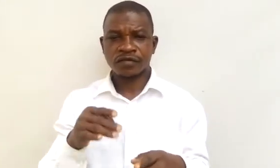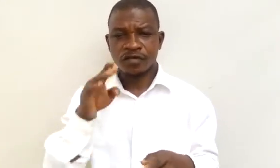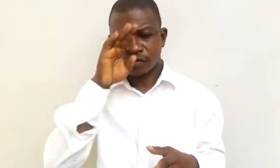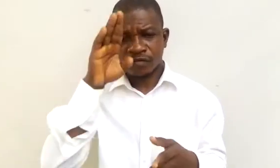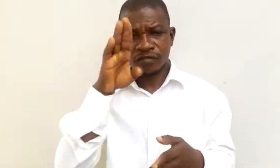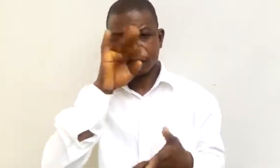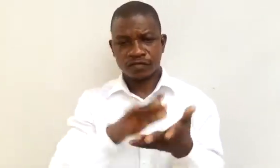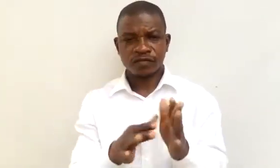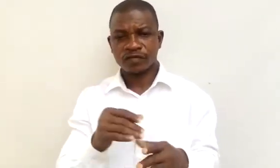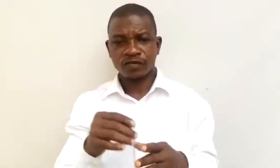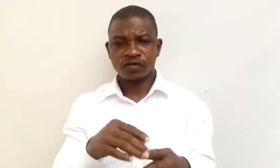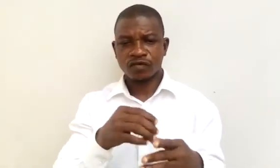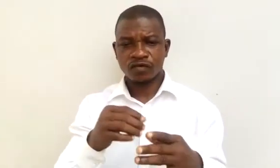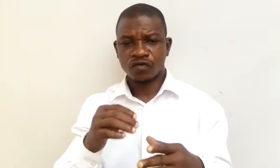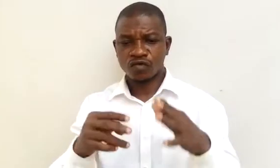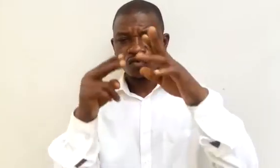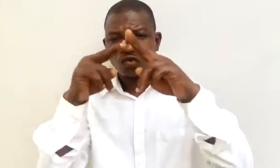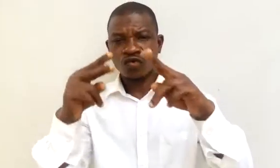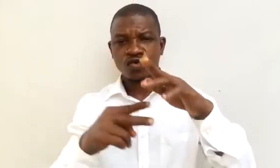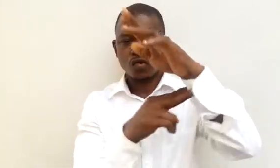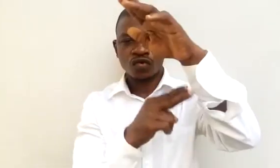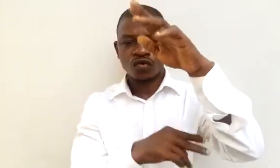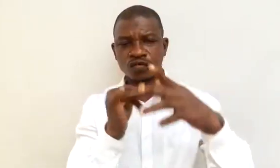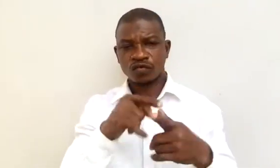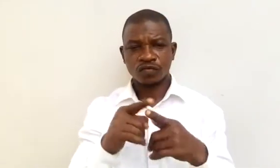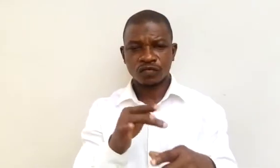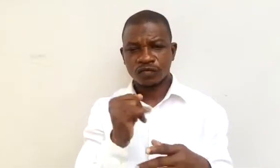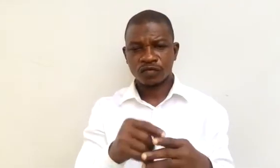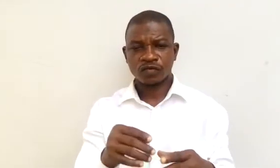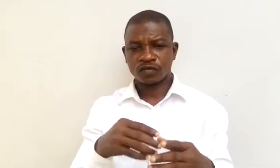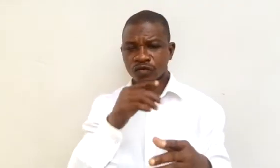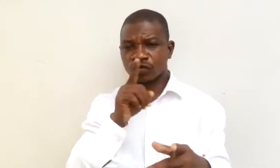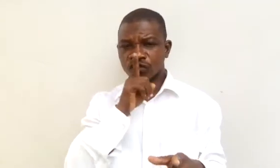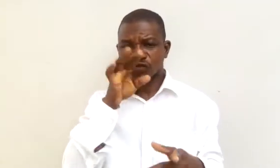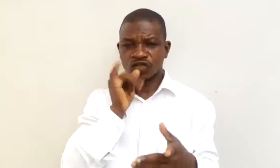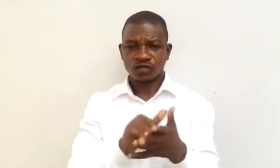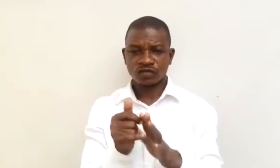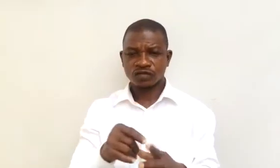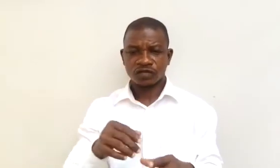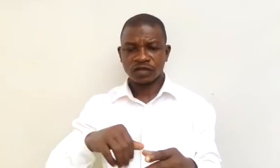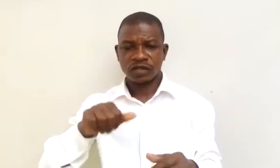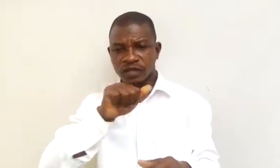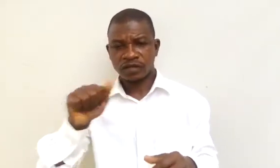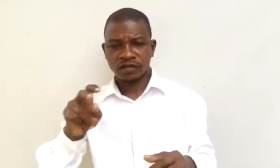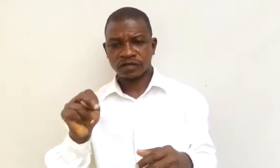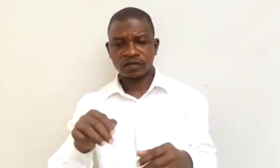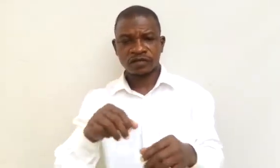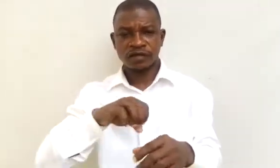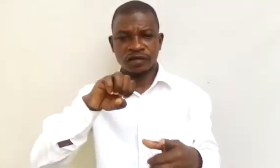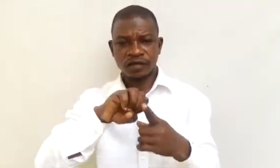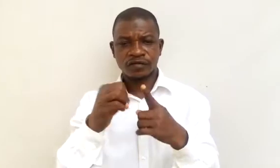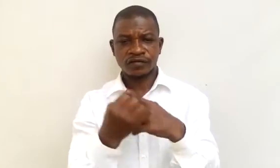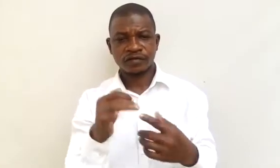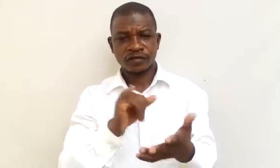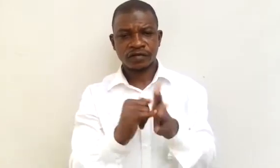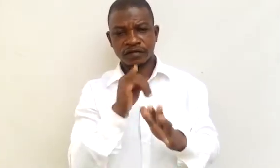structure to become more suited to an environment. That is,